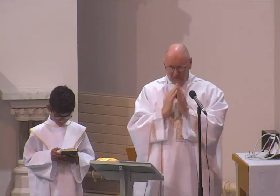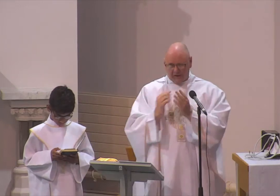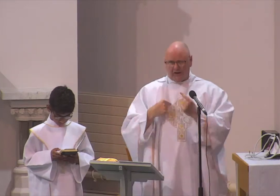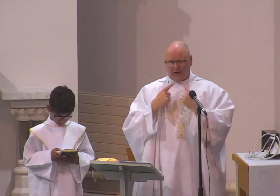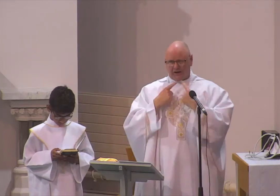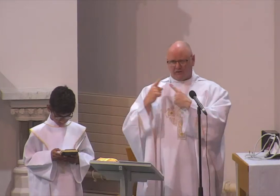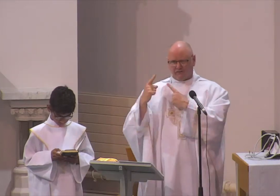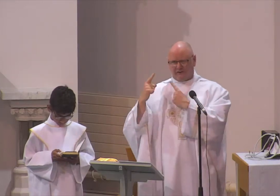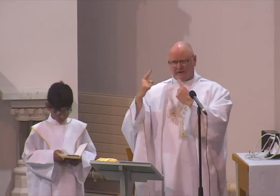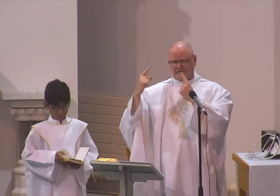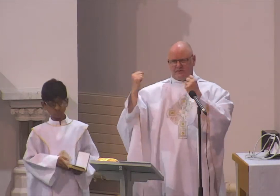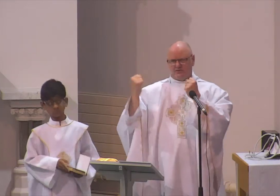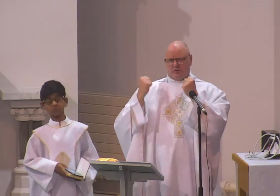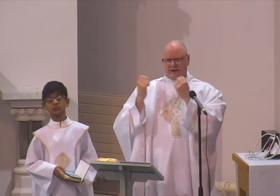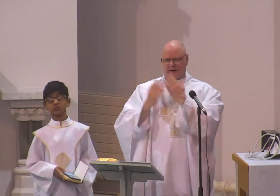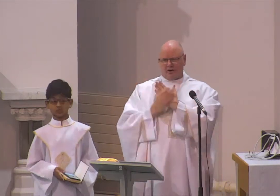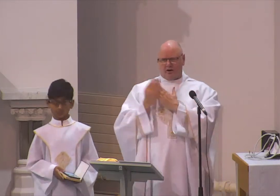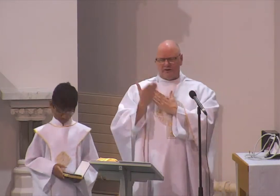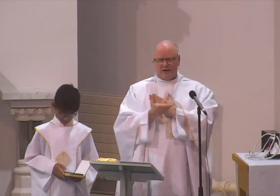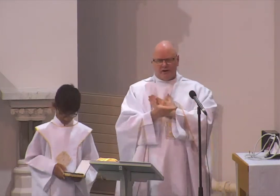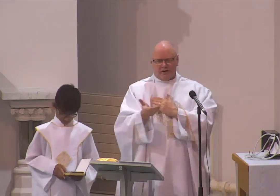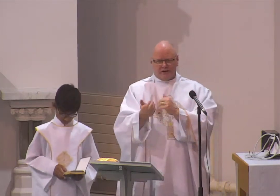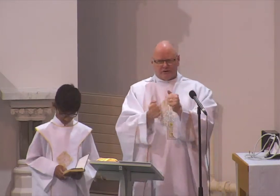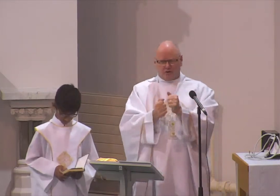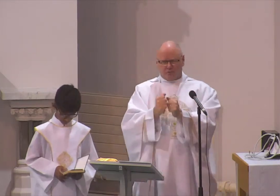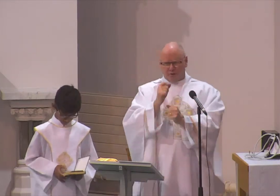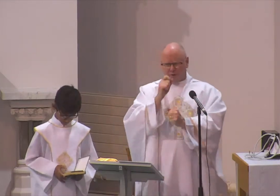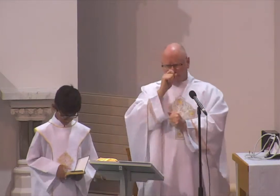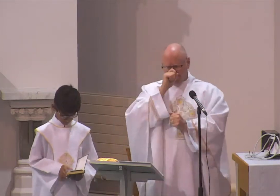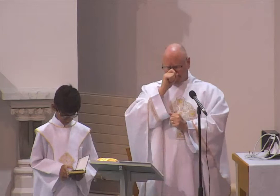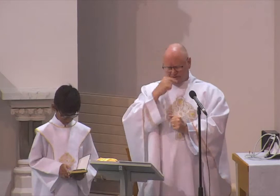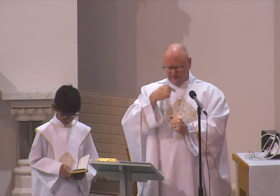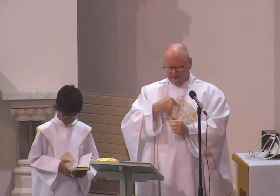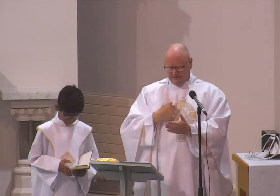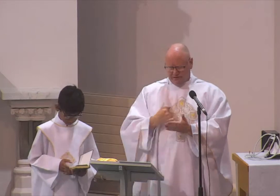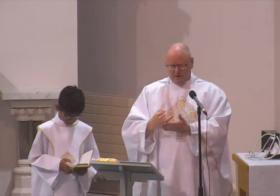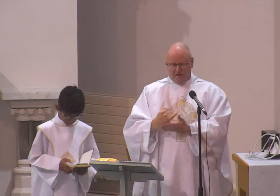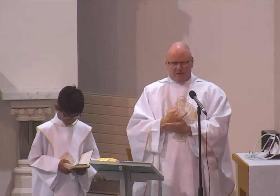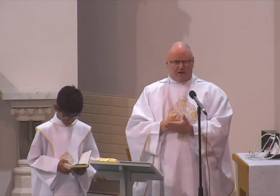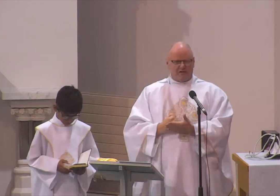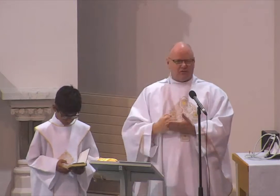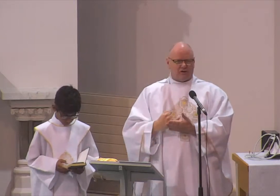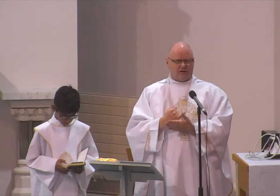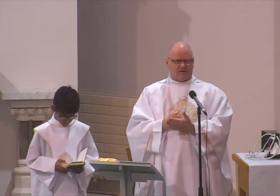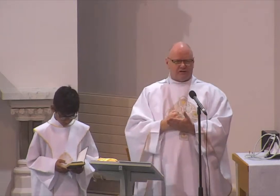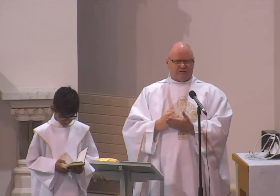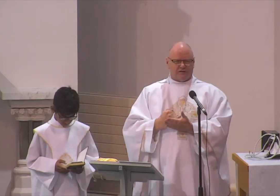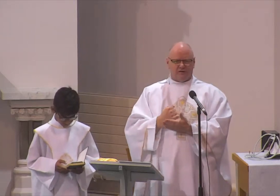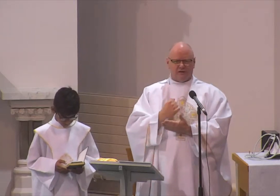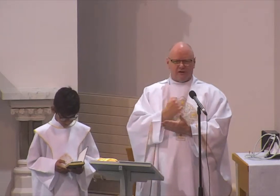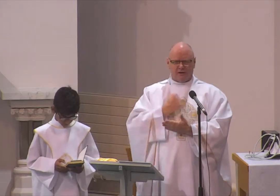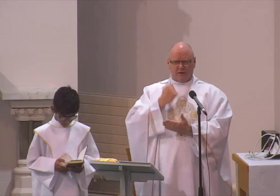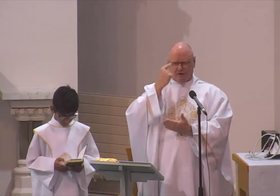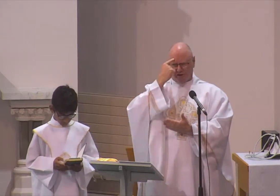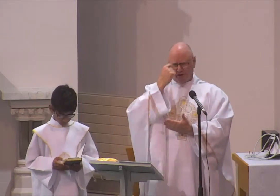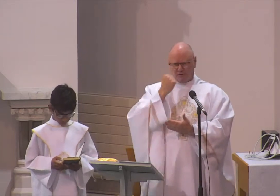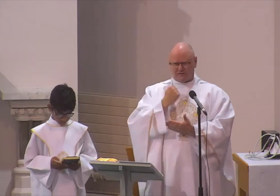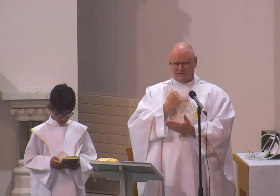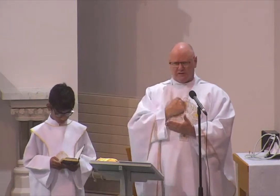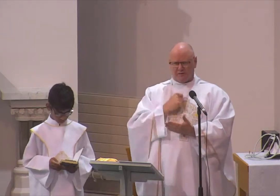I confess to Almighty God and to you, my brothers and sisters, that I have greatly sinned in my thoughts and in my